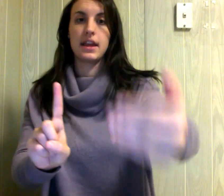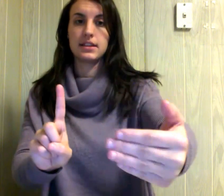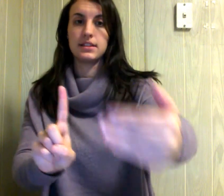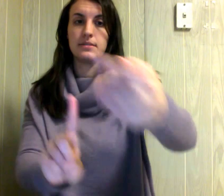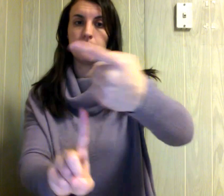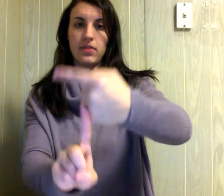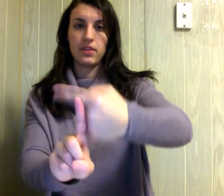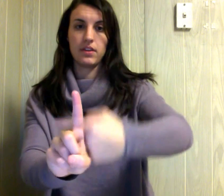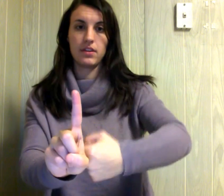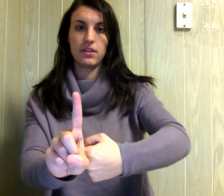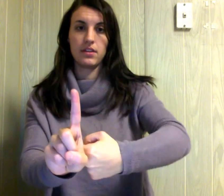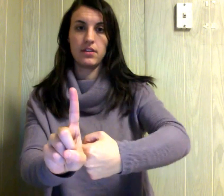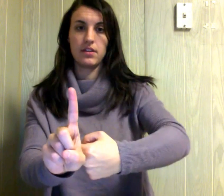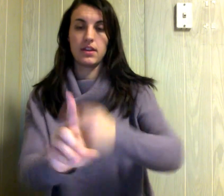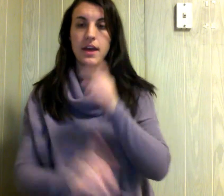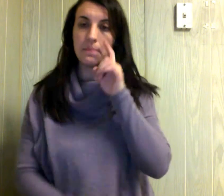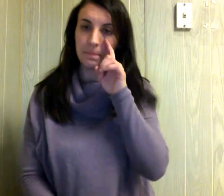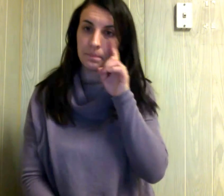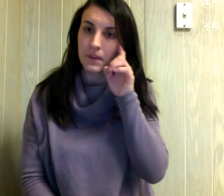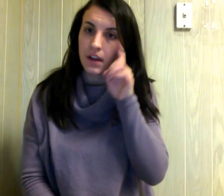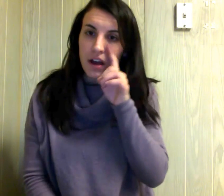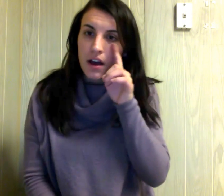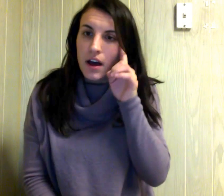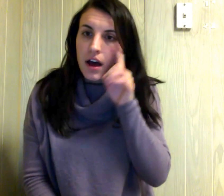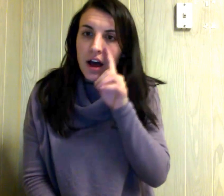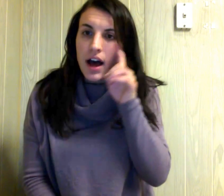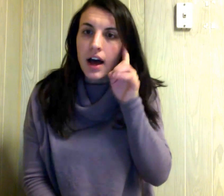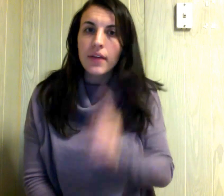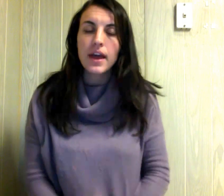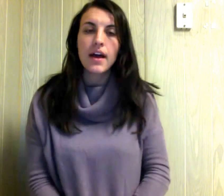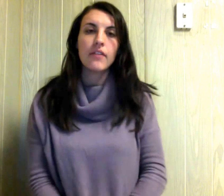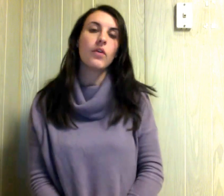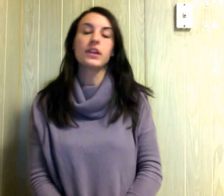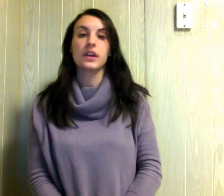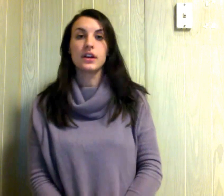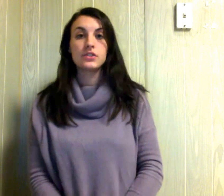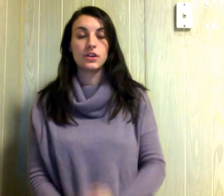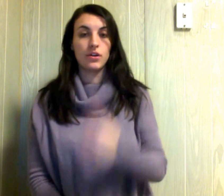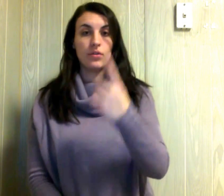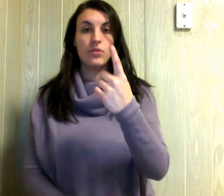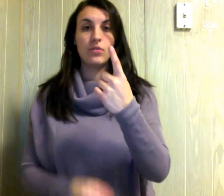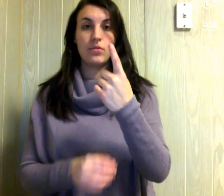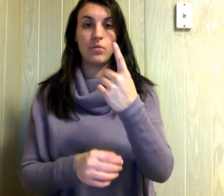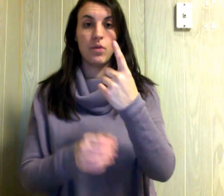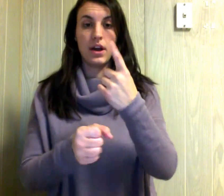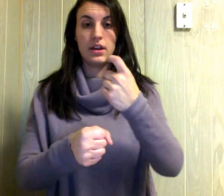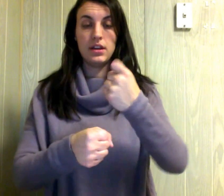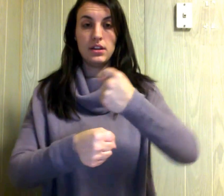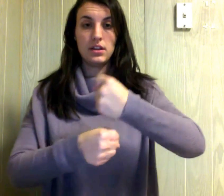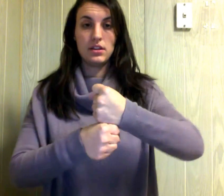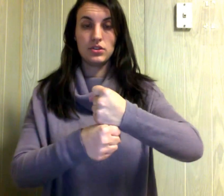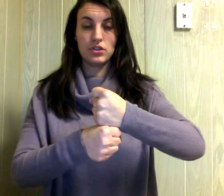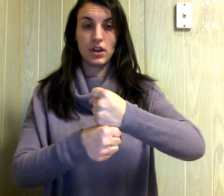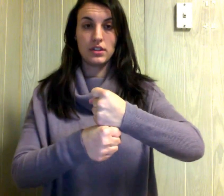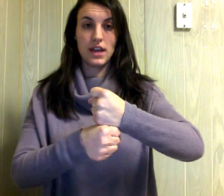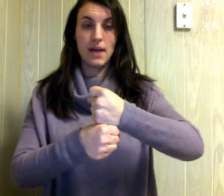next month. Okay? And then we have 1 year. So so you start at the top,